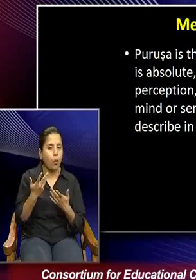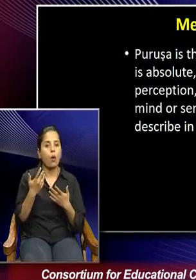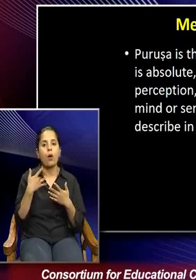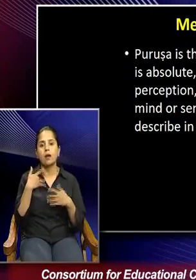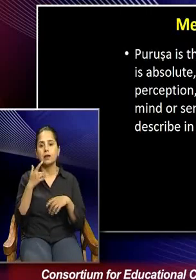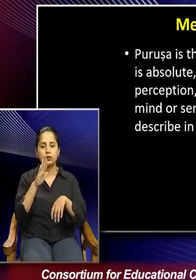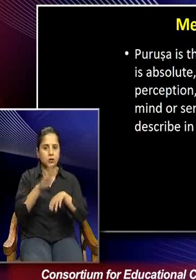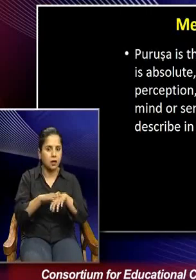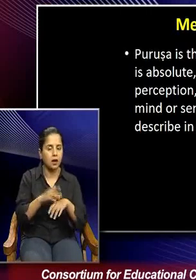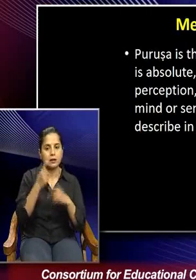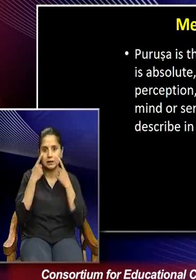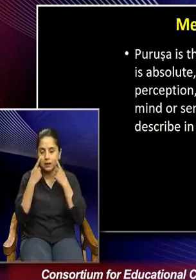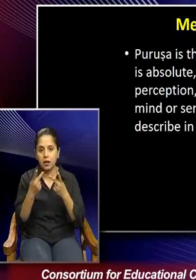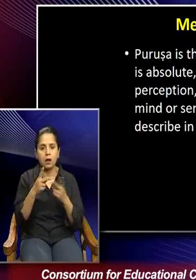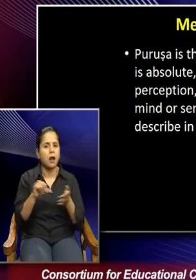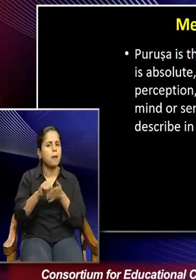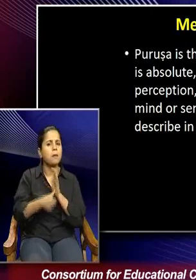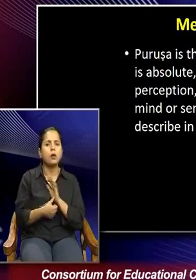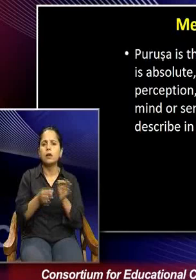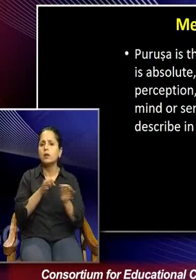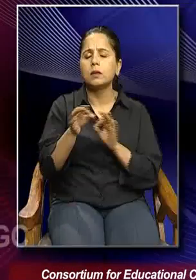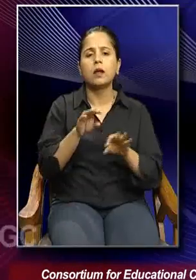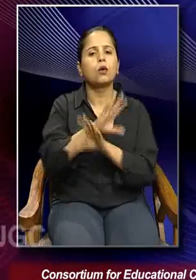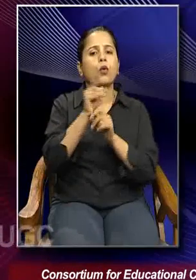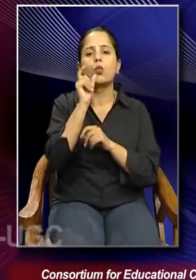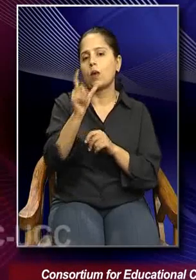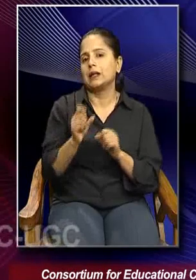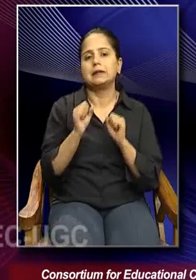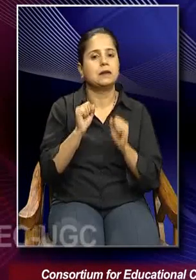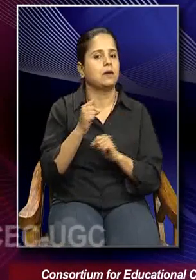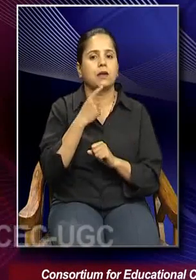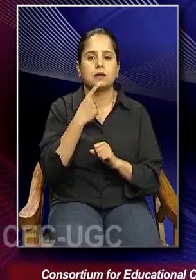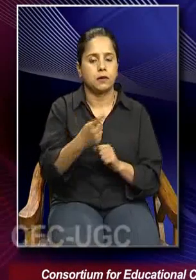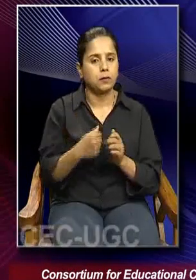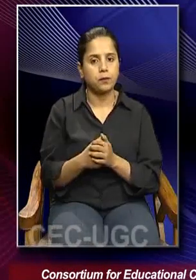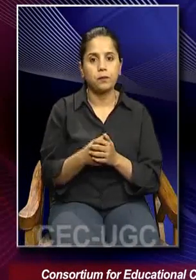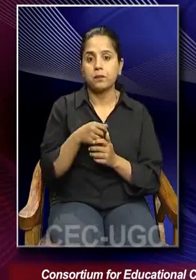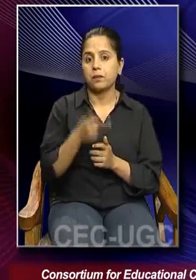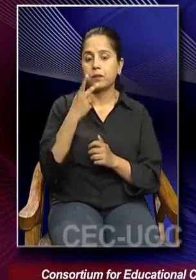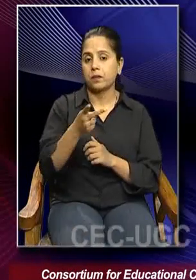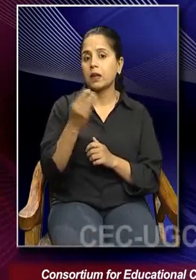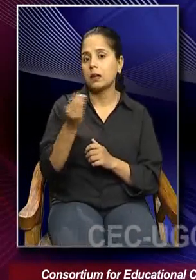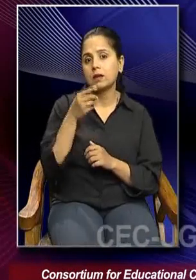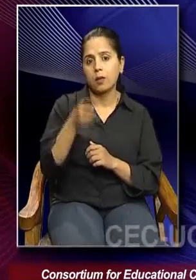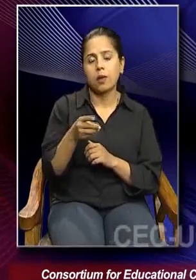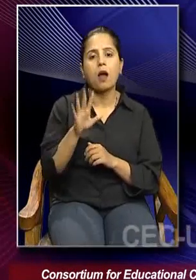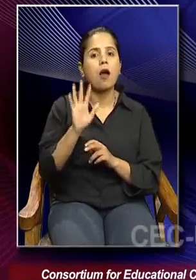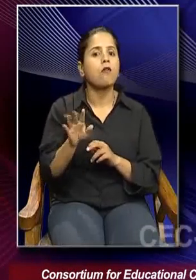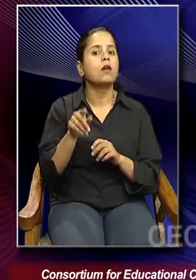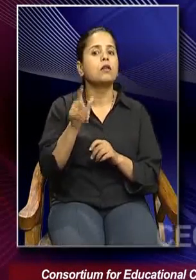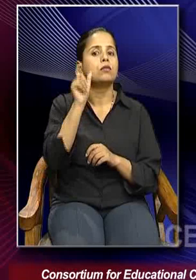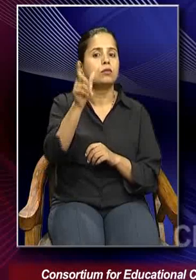senses, and impossible to describe in words. These are some certain characteristics